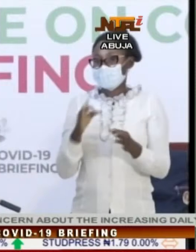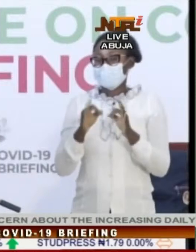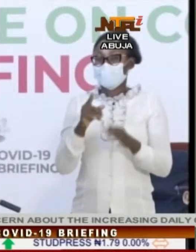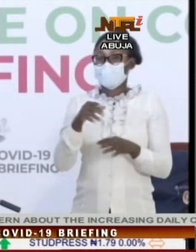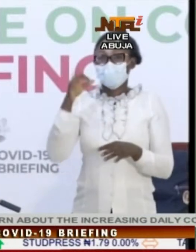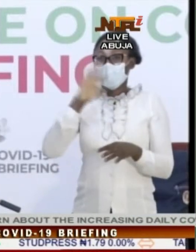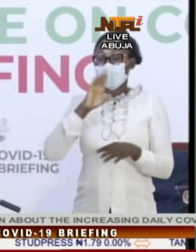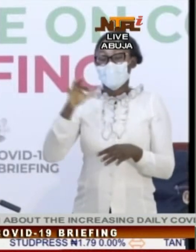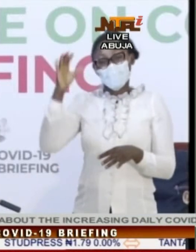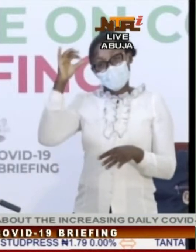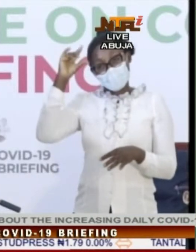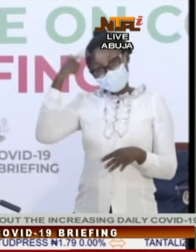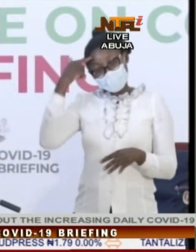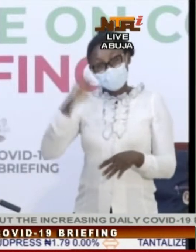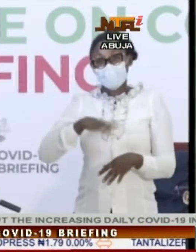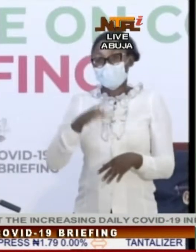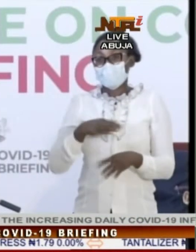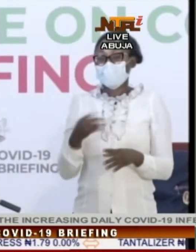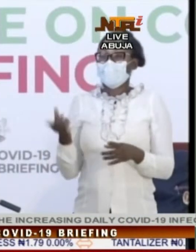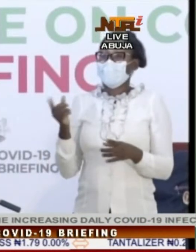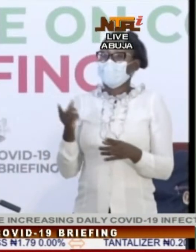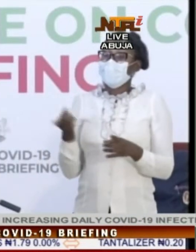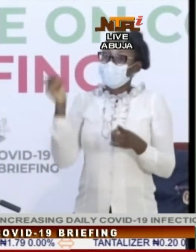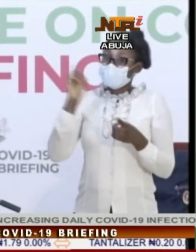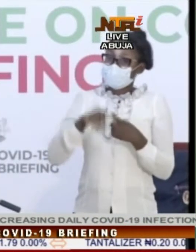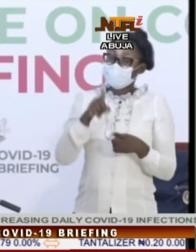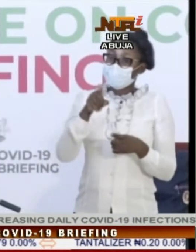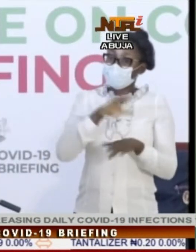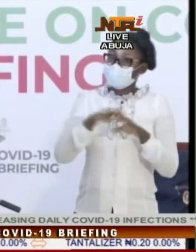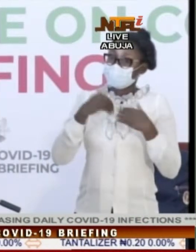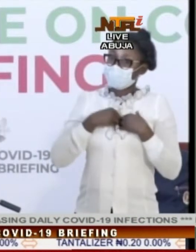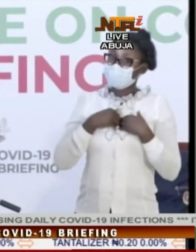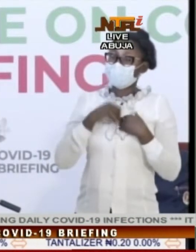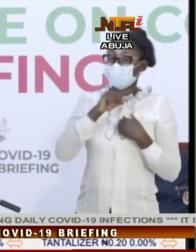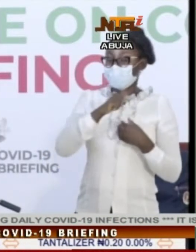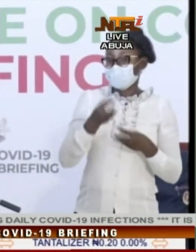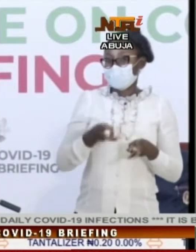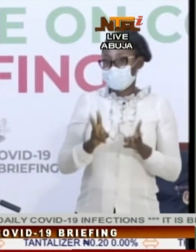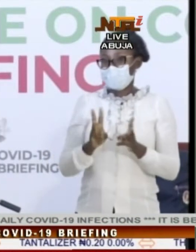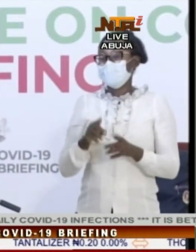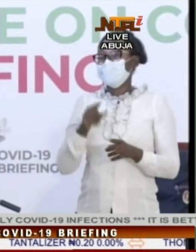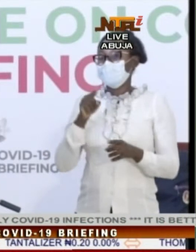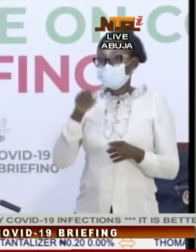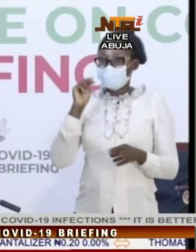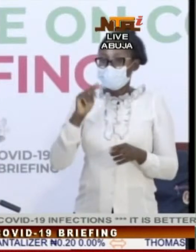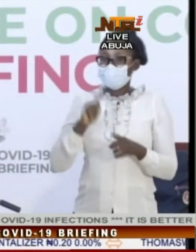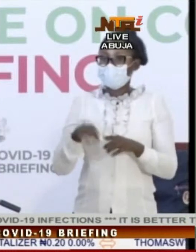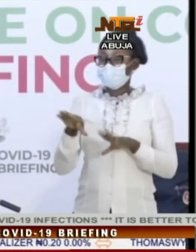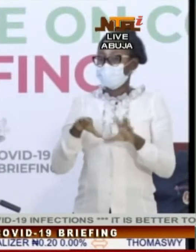official, unless you really have to, please stay put and work from your base.